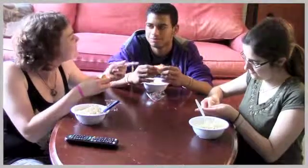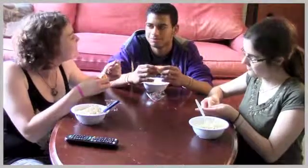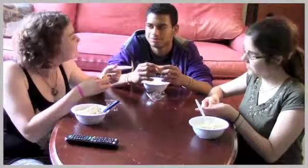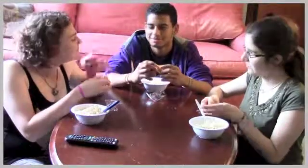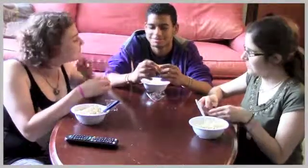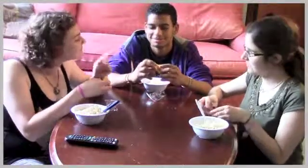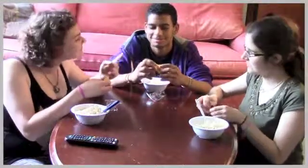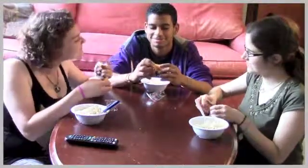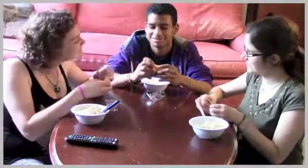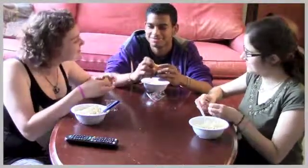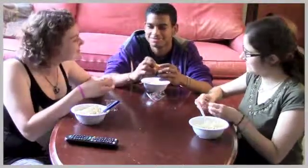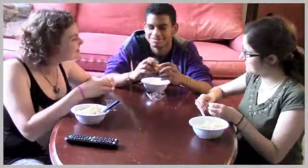Hey, you go first.